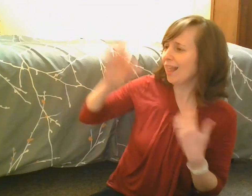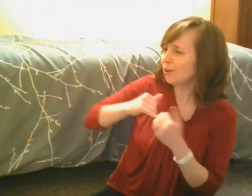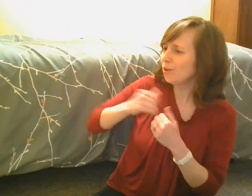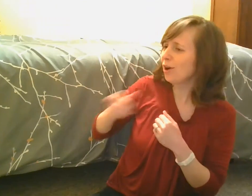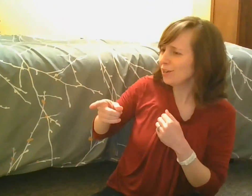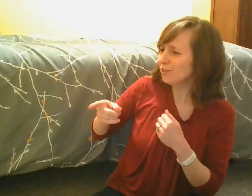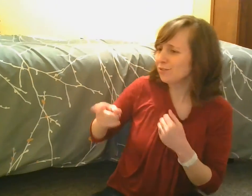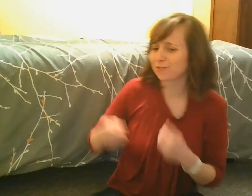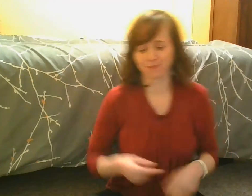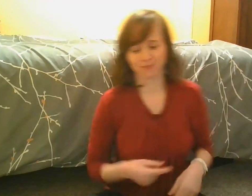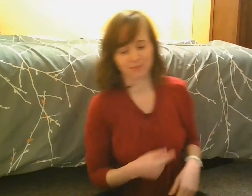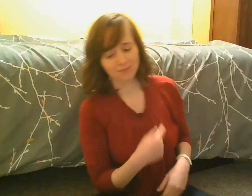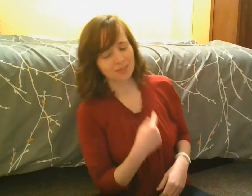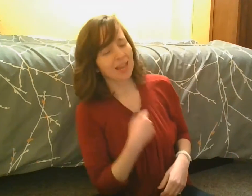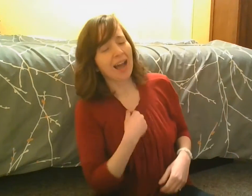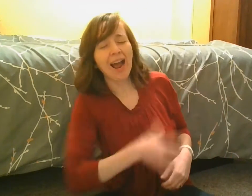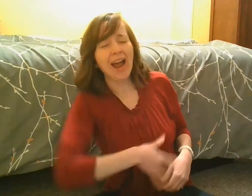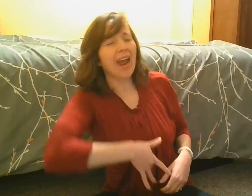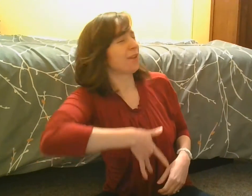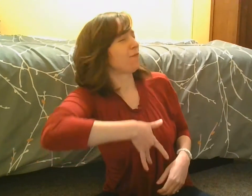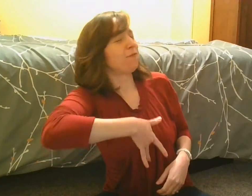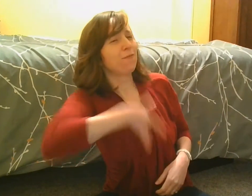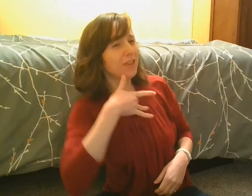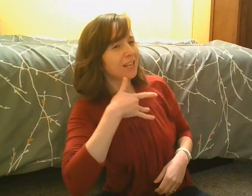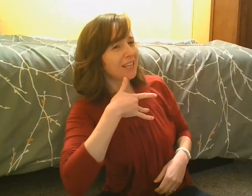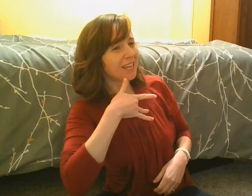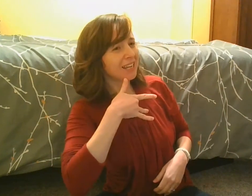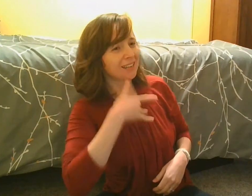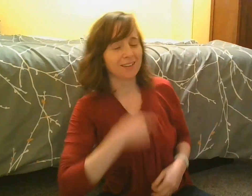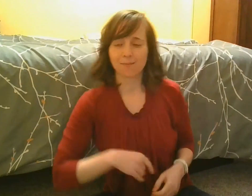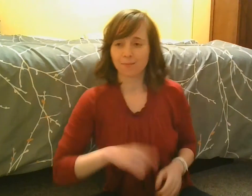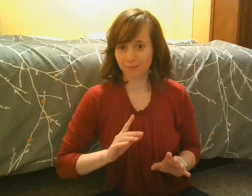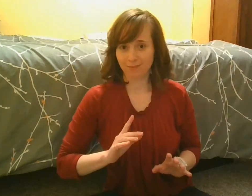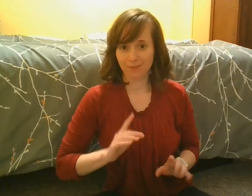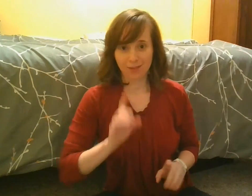Hello, how are you? I am feeling